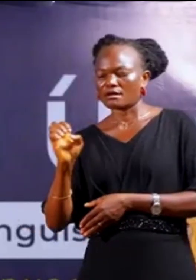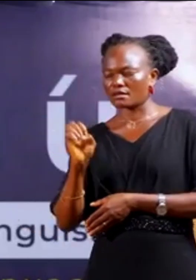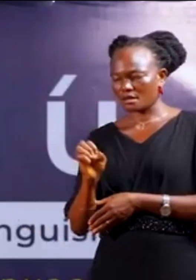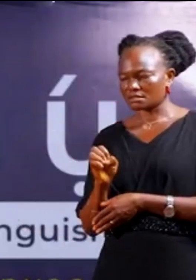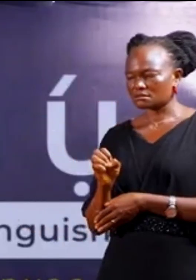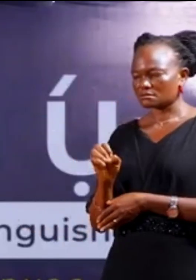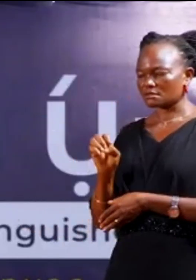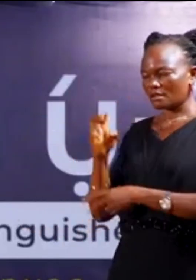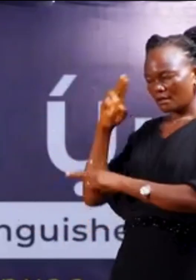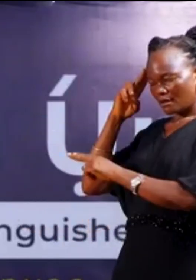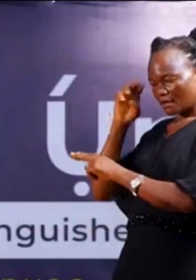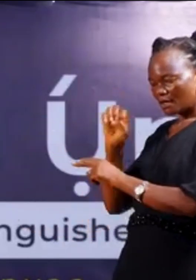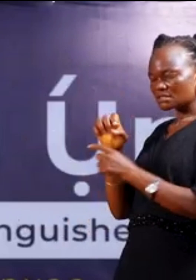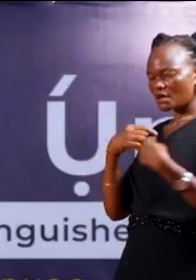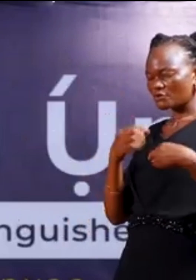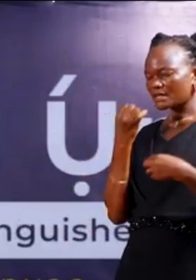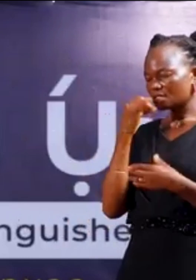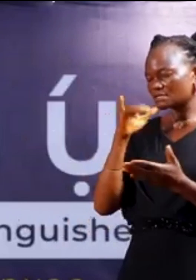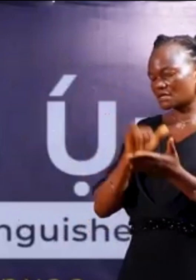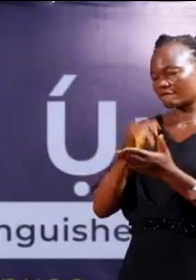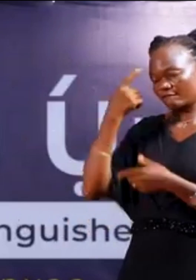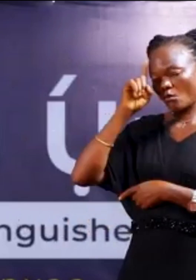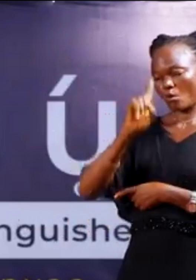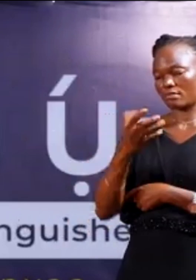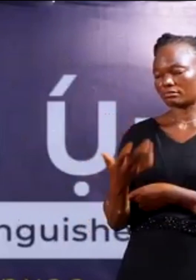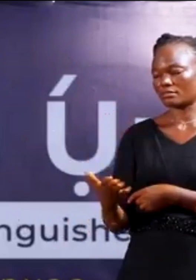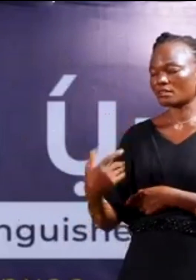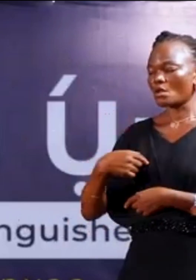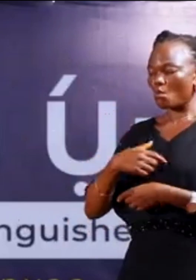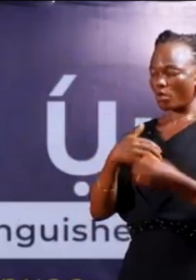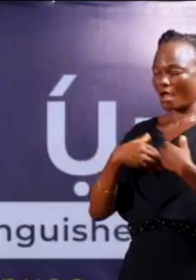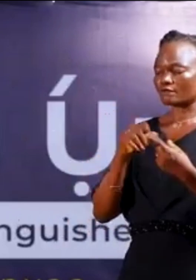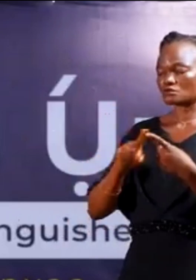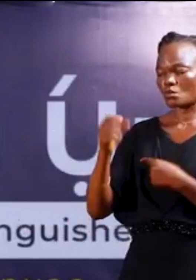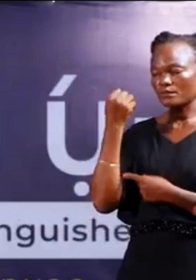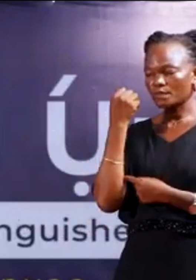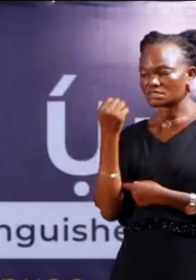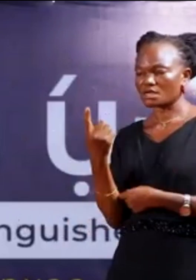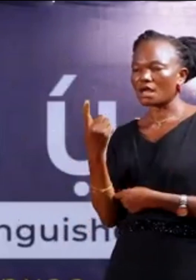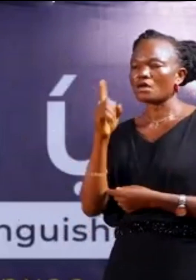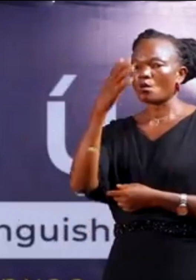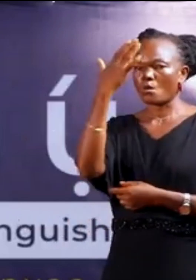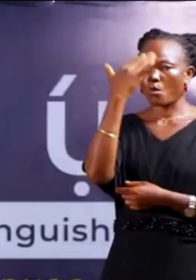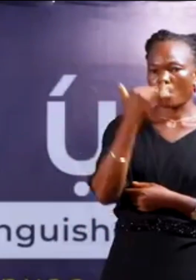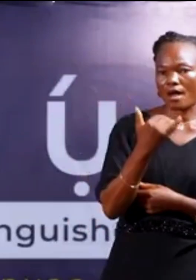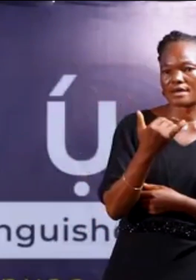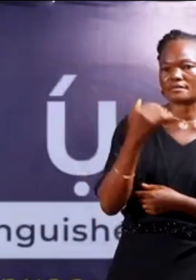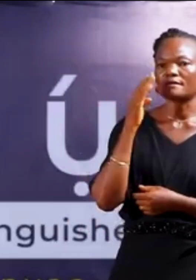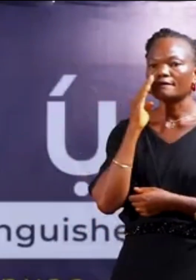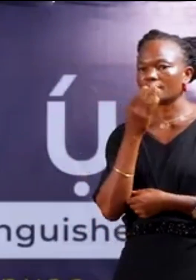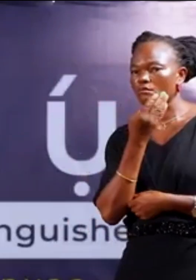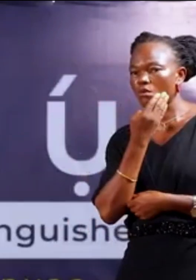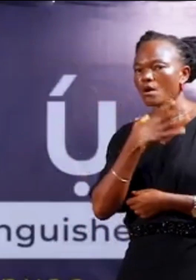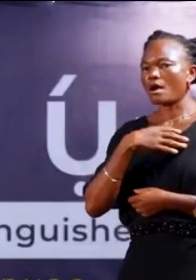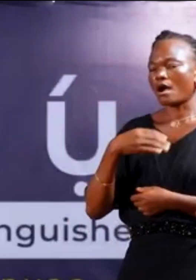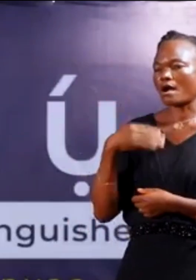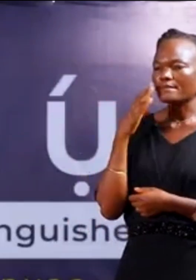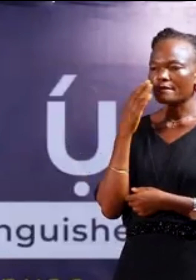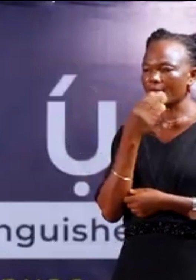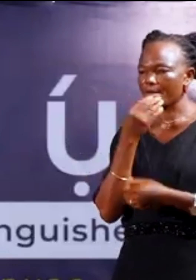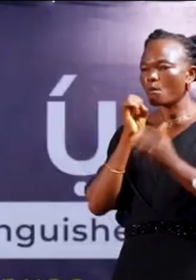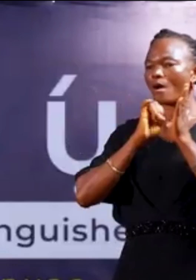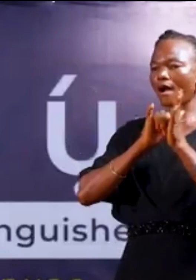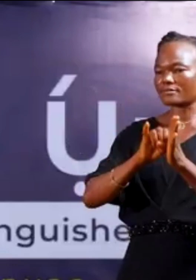that, for one thing, we have to understand why the Igbo and Igbo